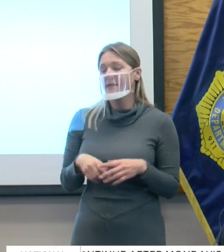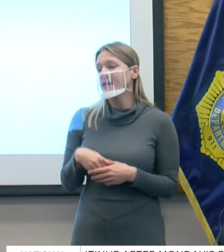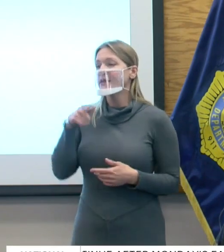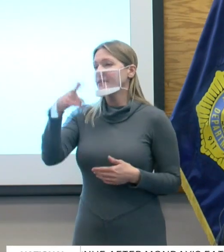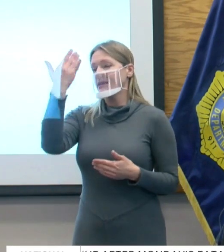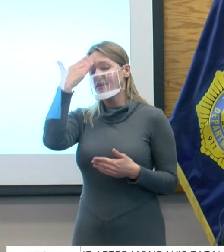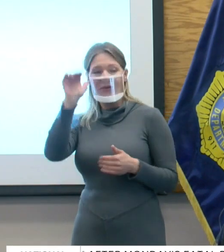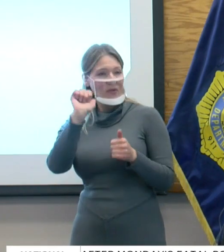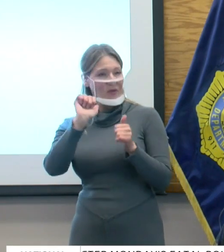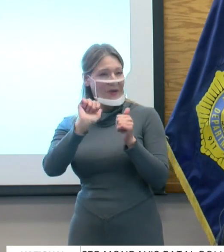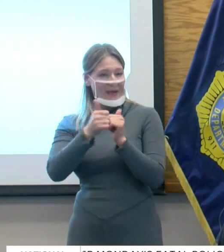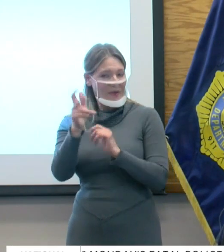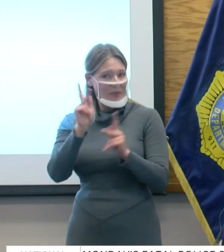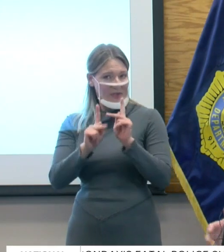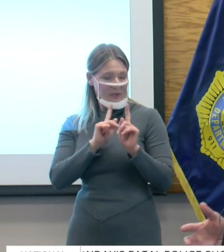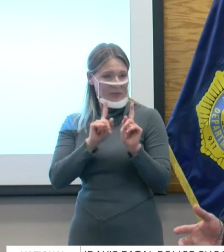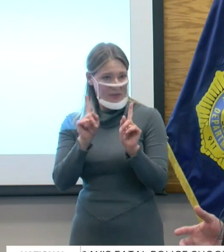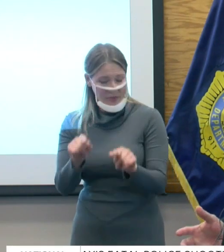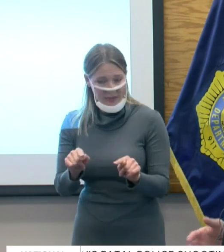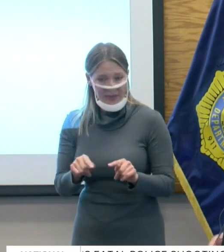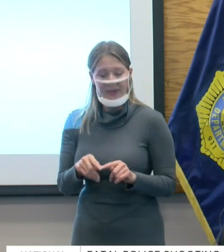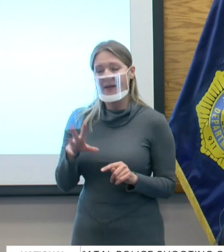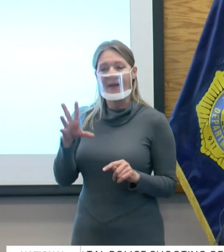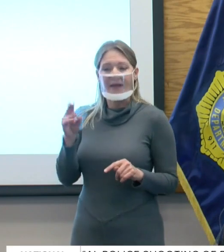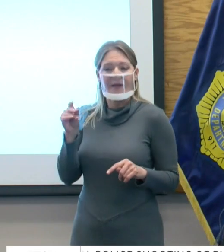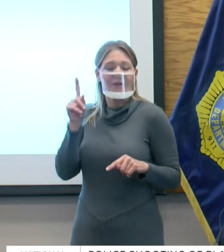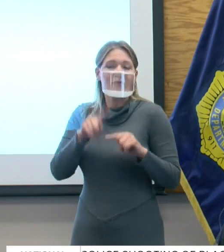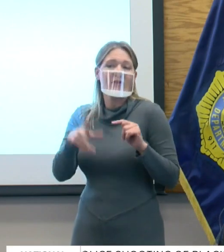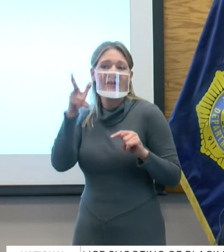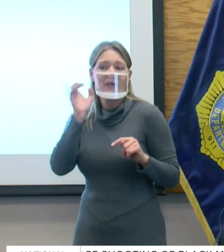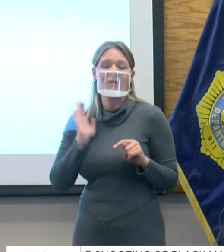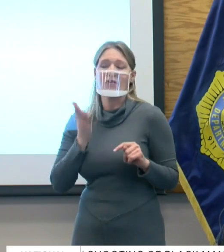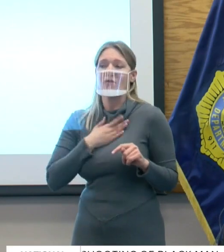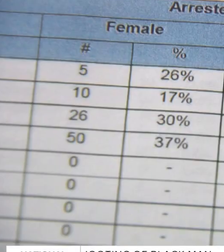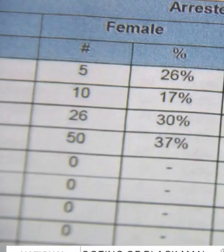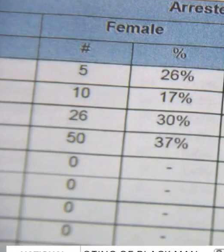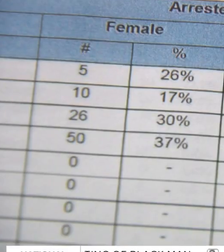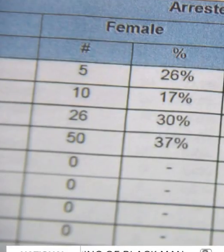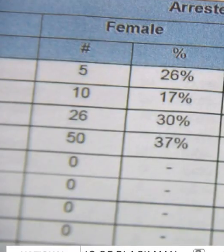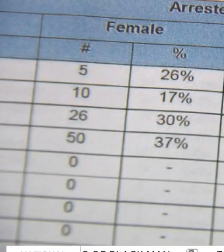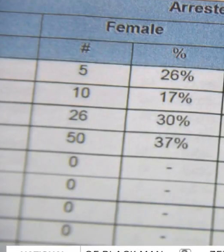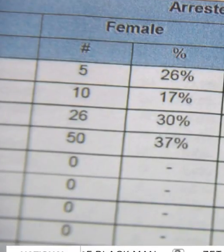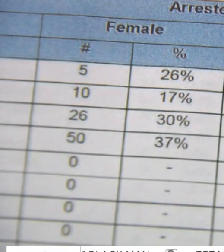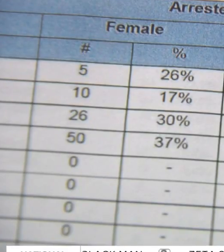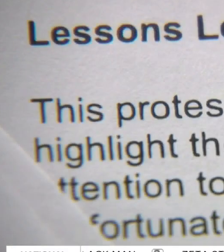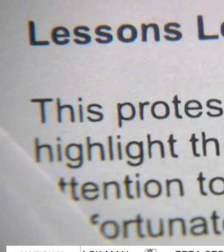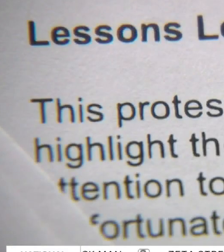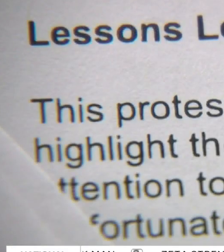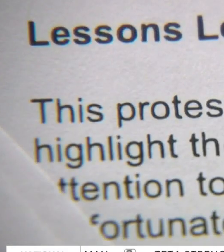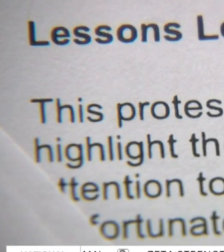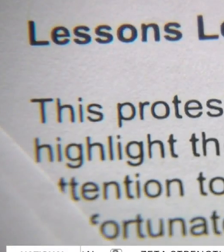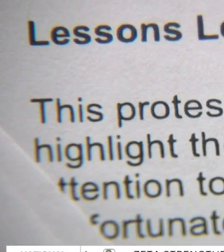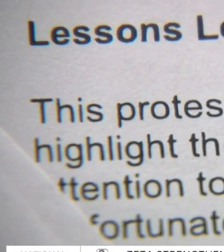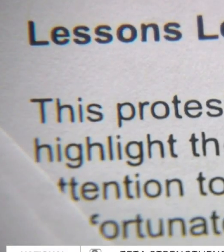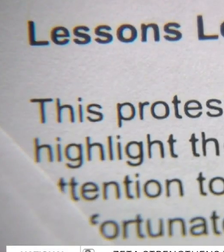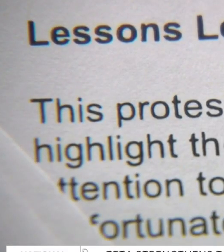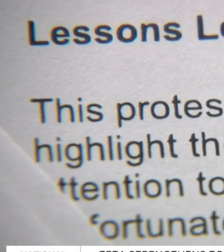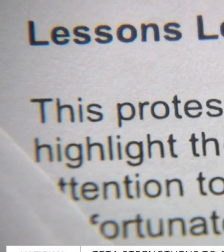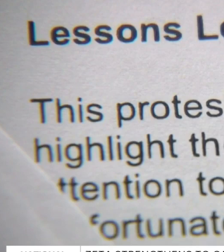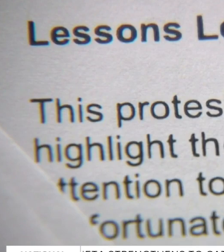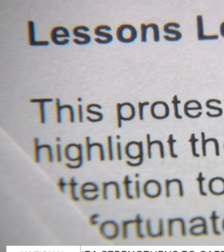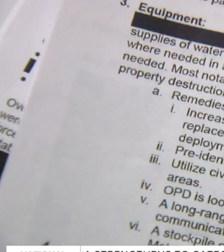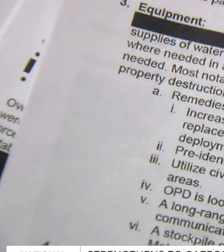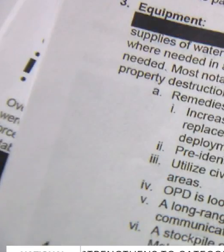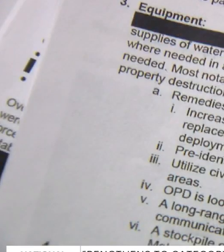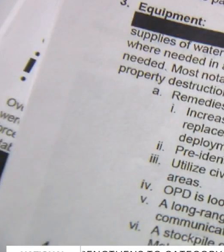were reacting to, and could not hear our demands and commands. OPD says this action report will result in